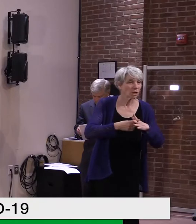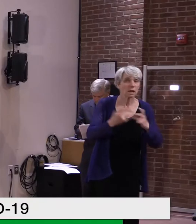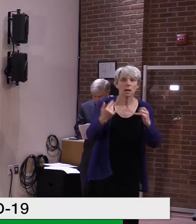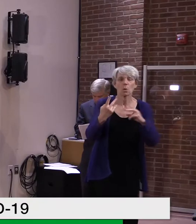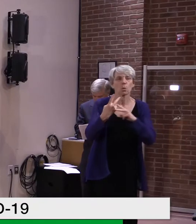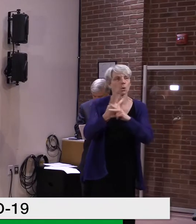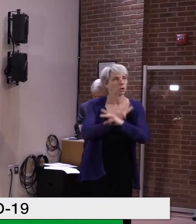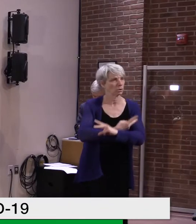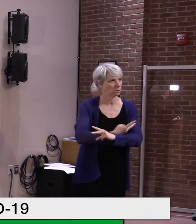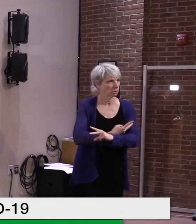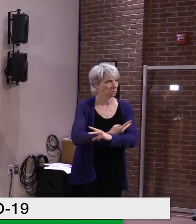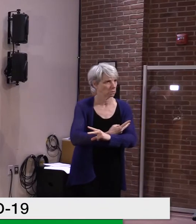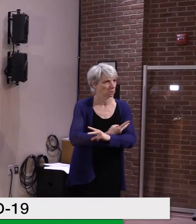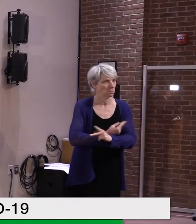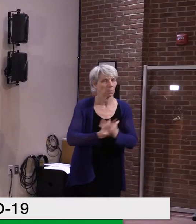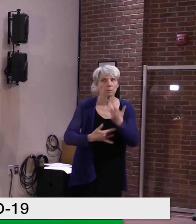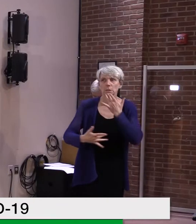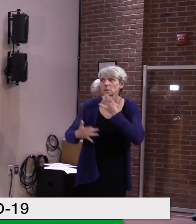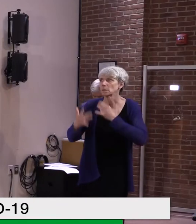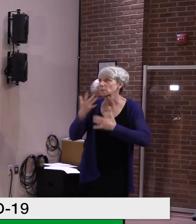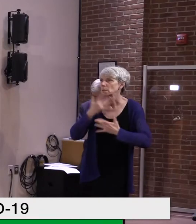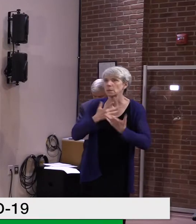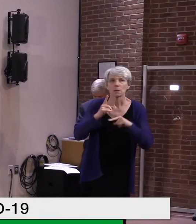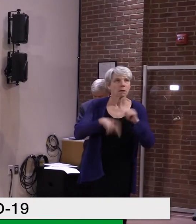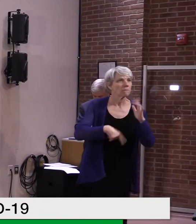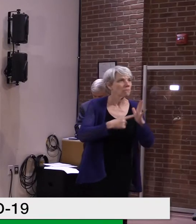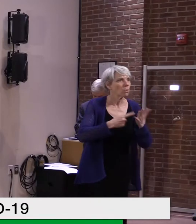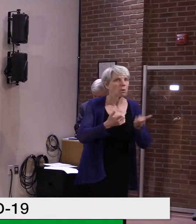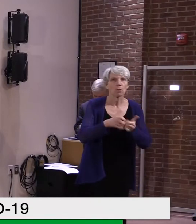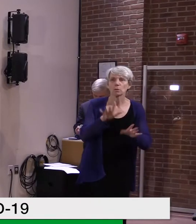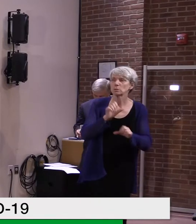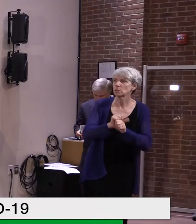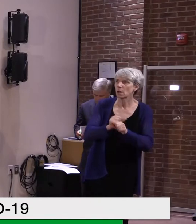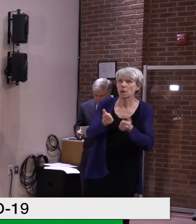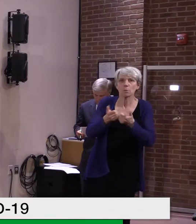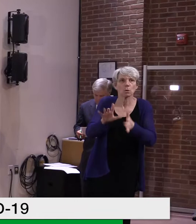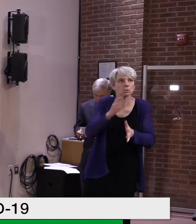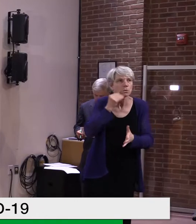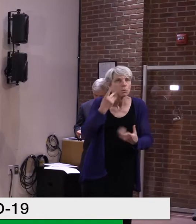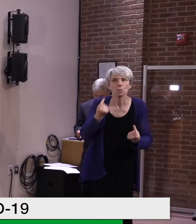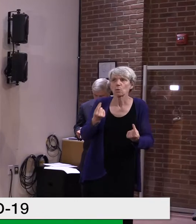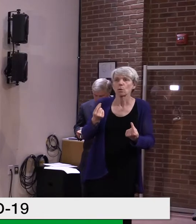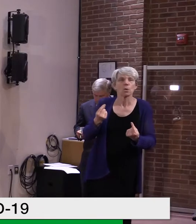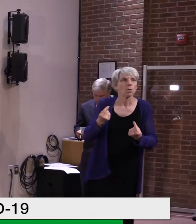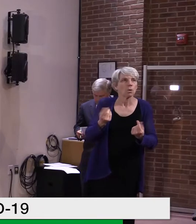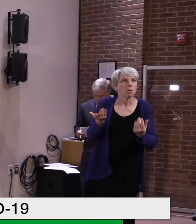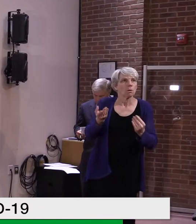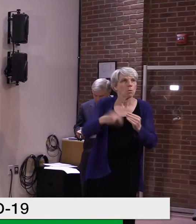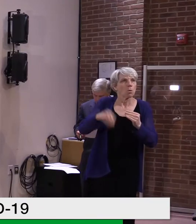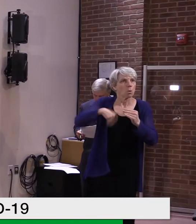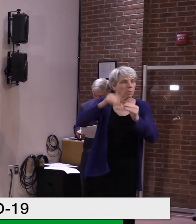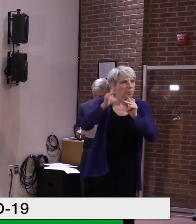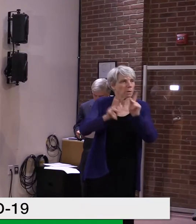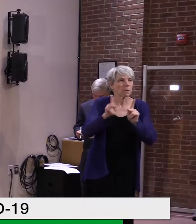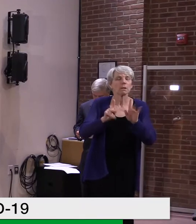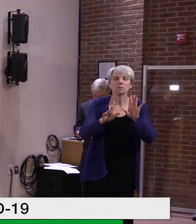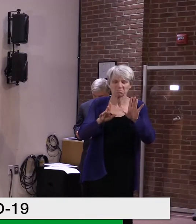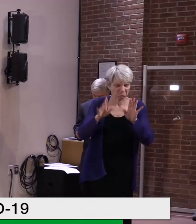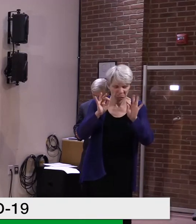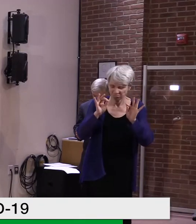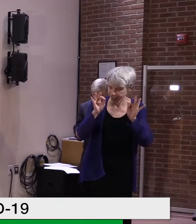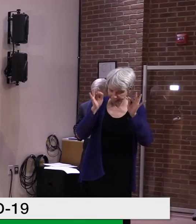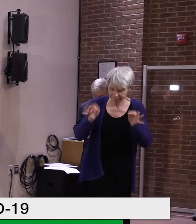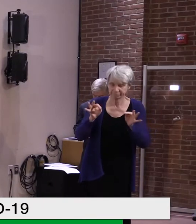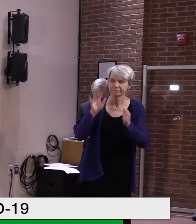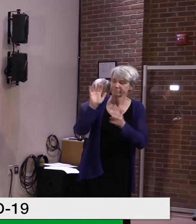just exacerbated the situation. So we again wanted to take and carve out $250